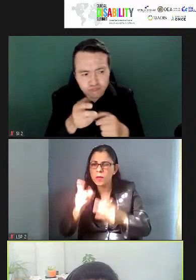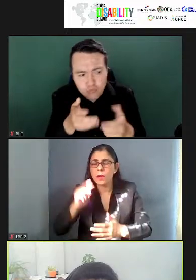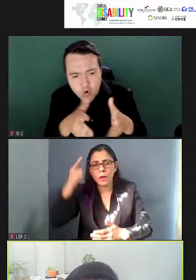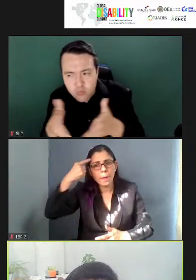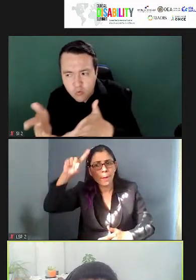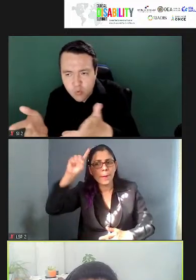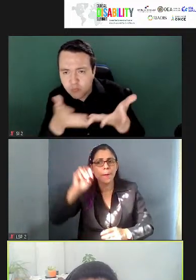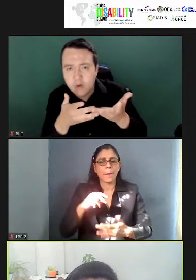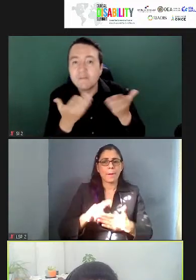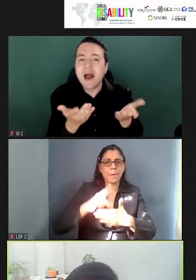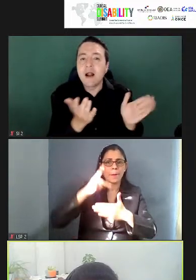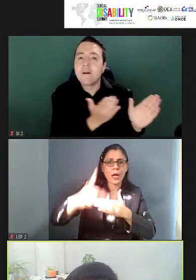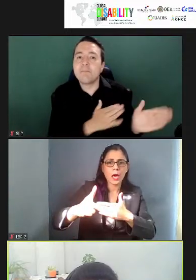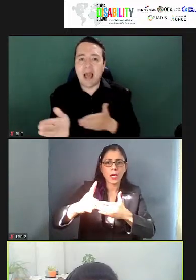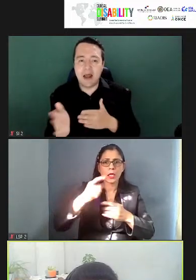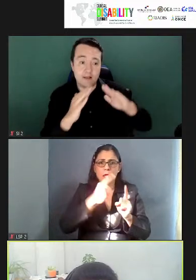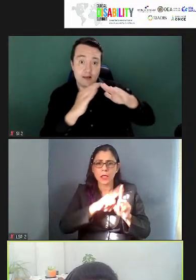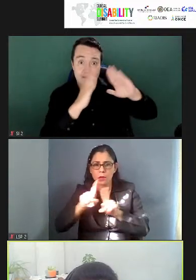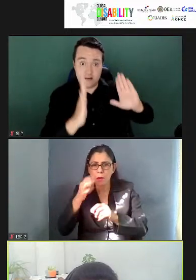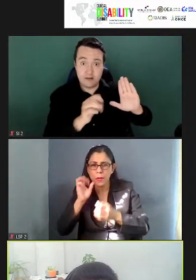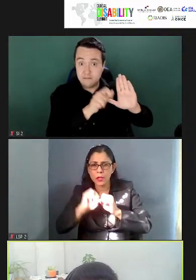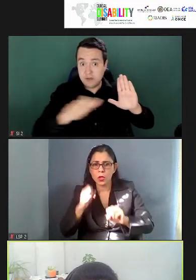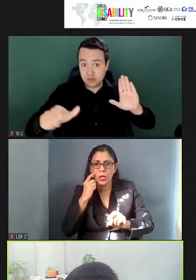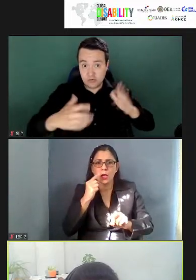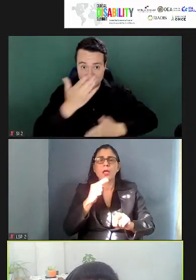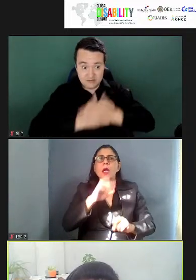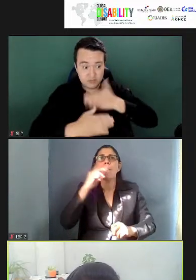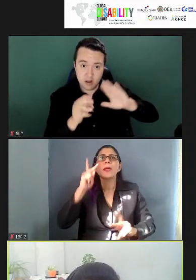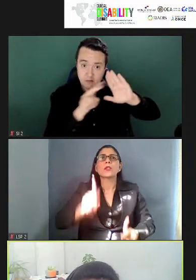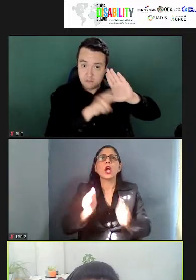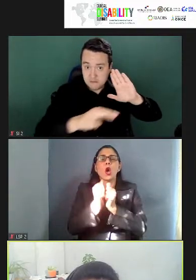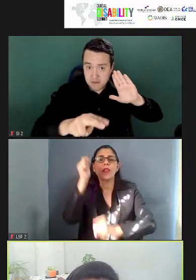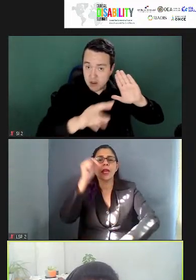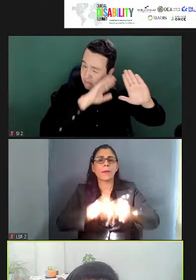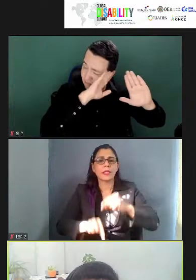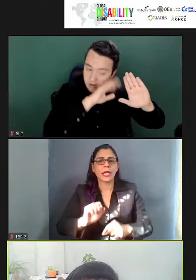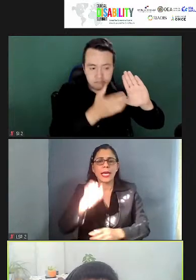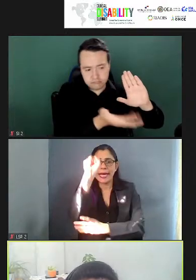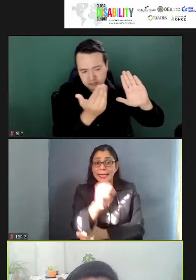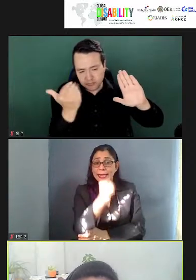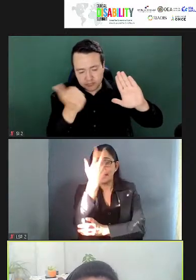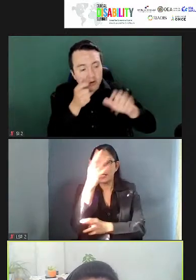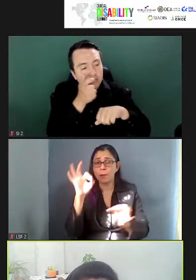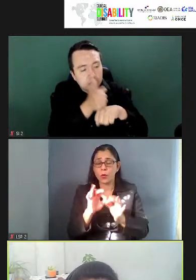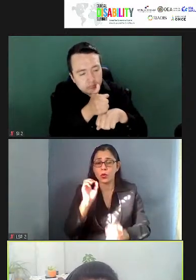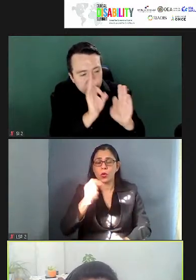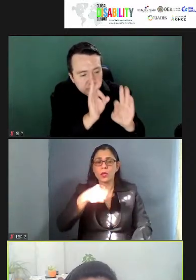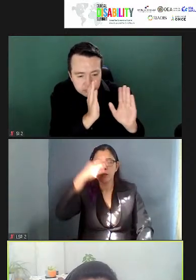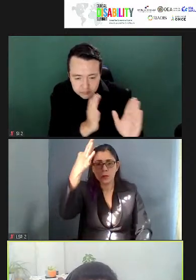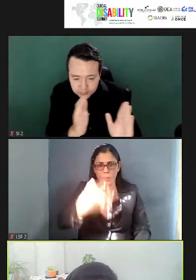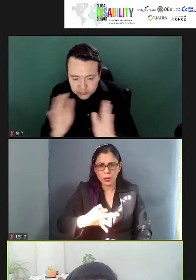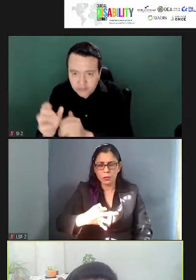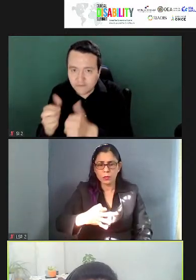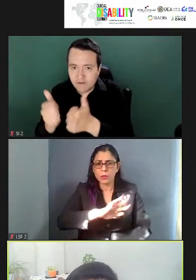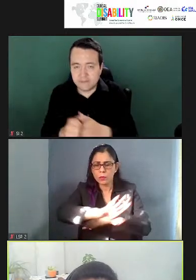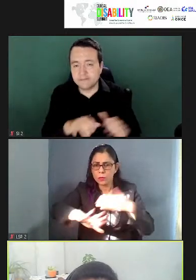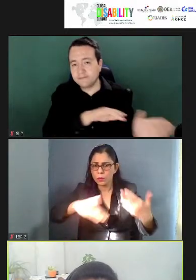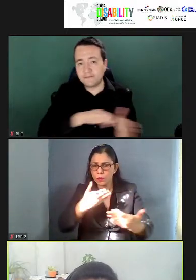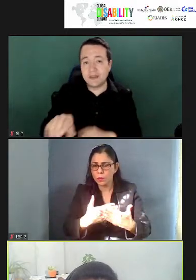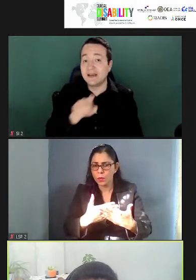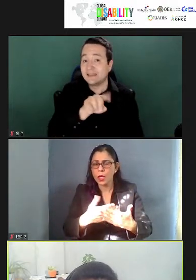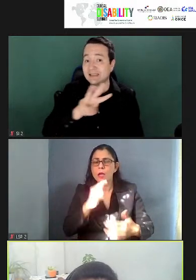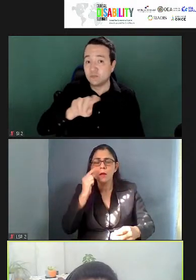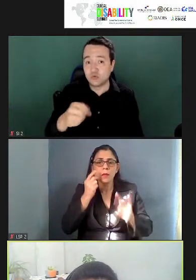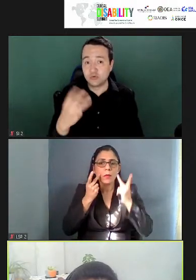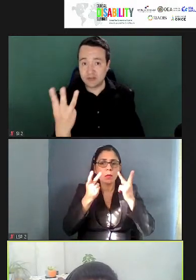mechanisms for the disinstitutionalization plans of persons with disabilities 13.3 ensuring